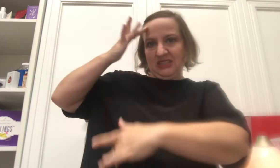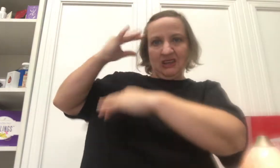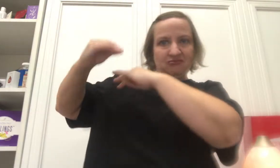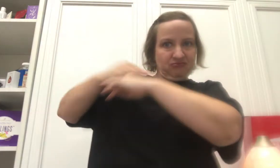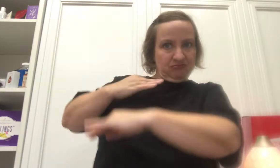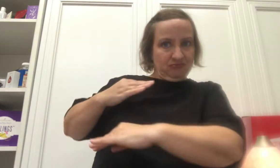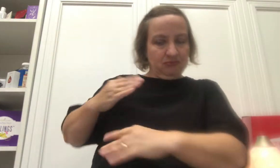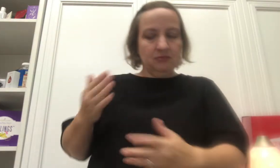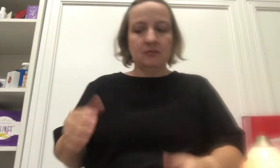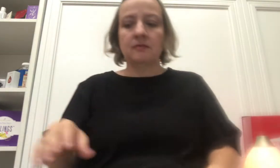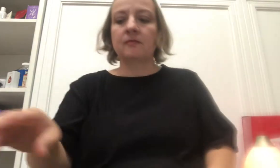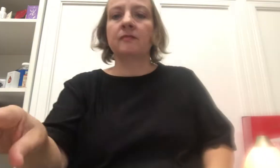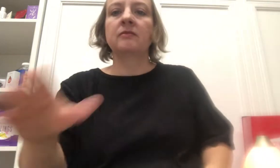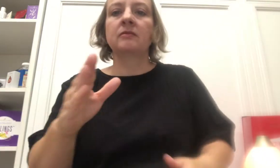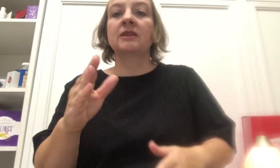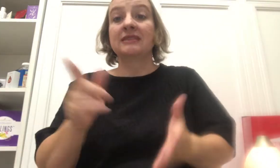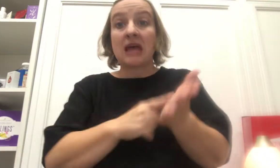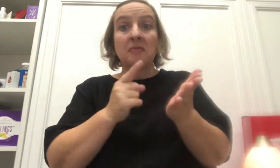and it helps me not get sick.